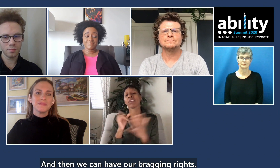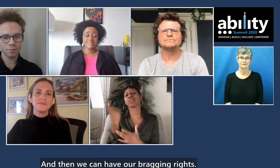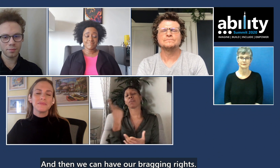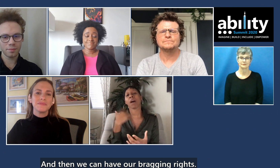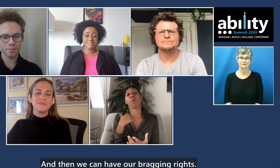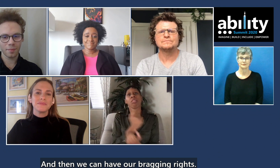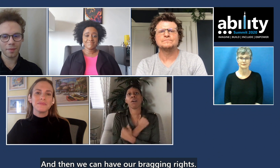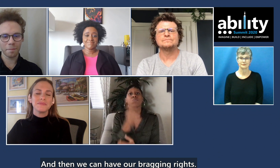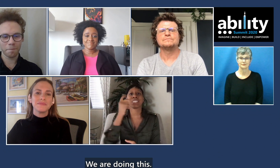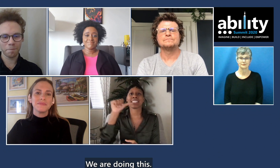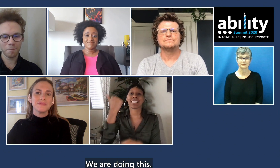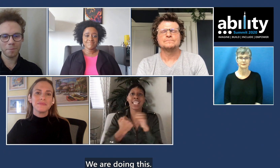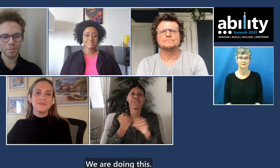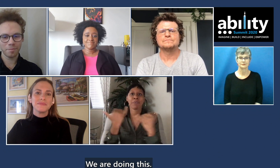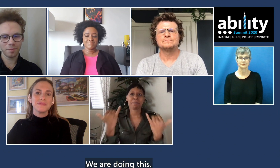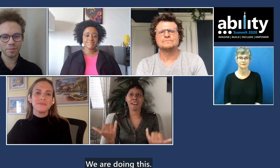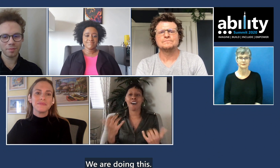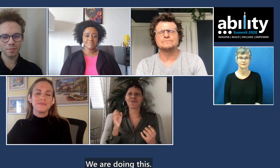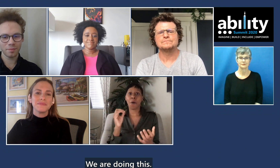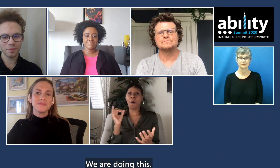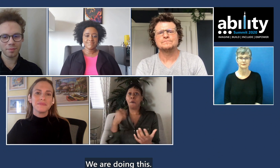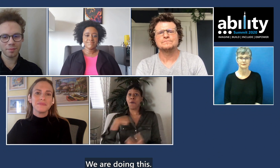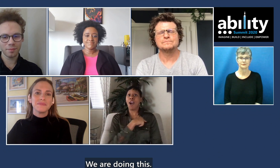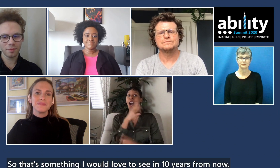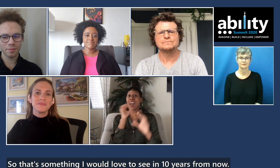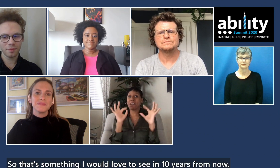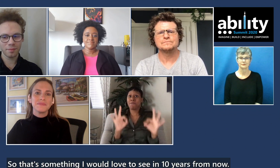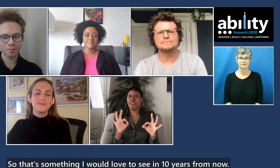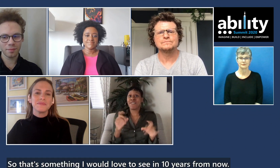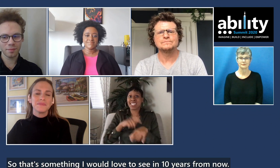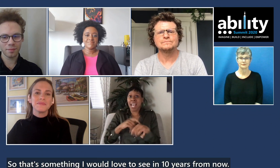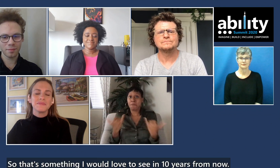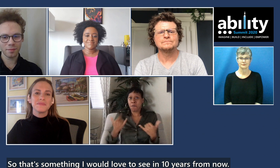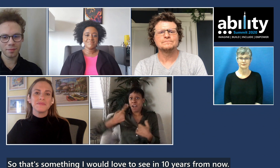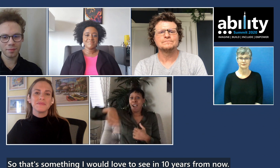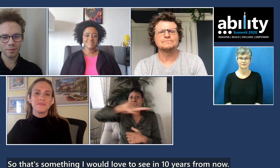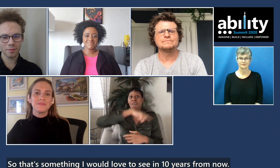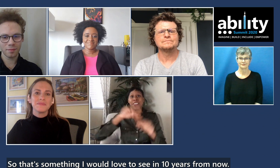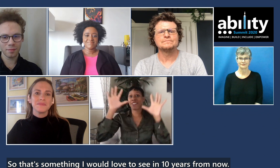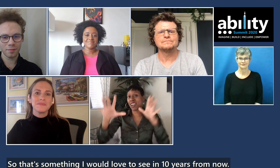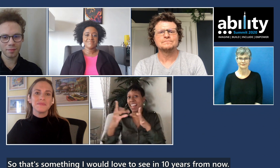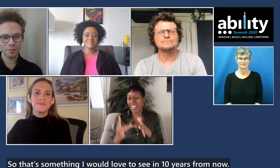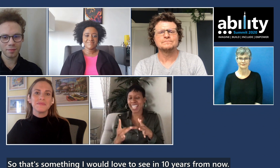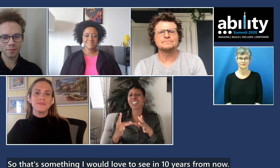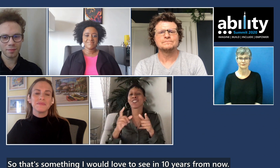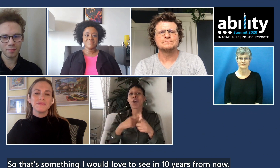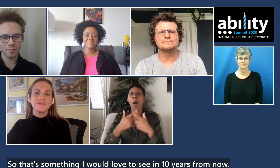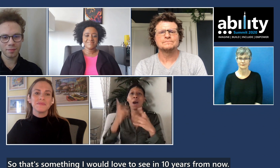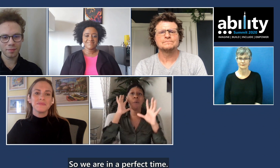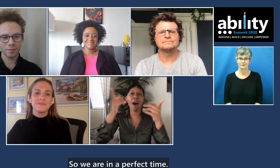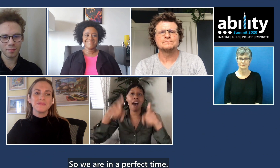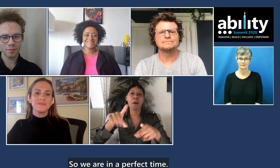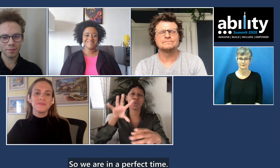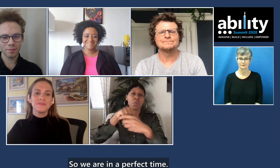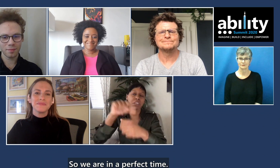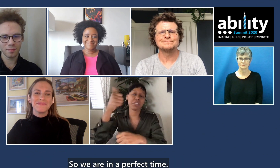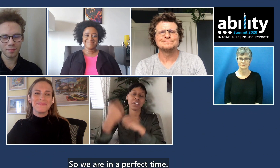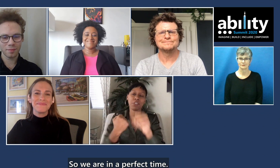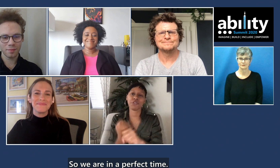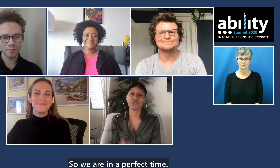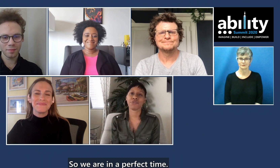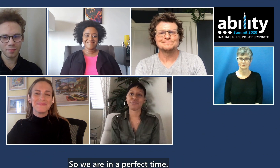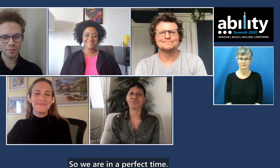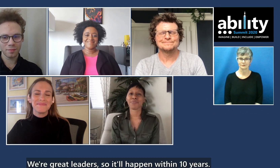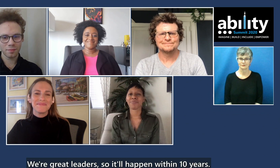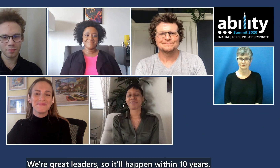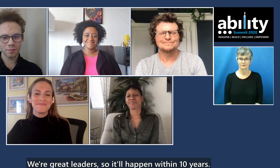this. So that's something I would love to see in 10 years from now. So we are in a perfect time. We're great leaders.